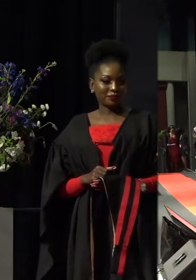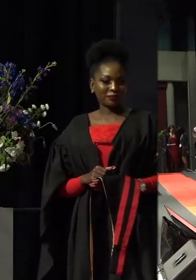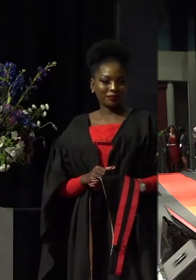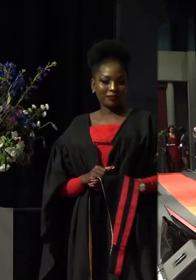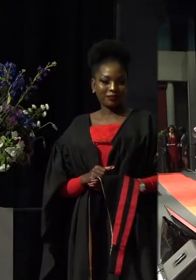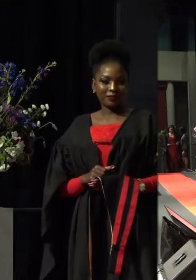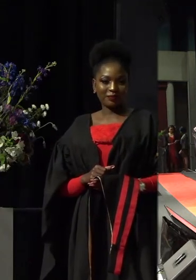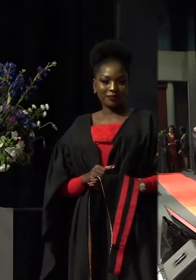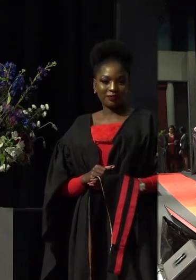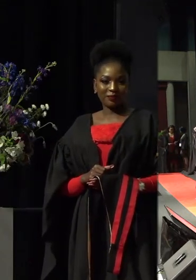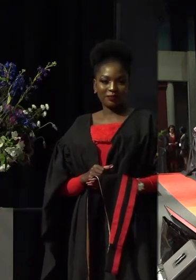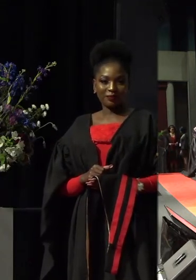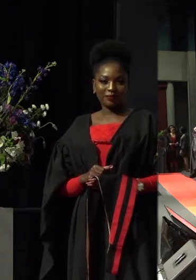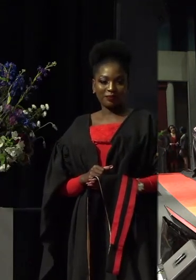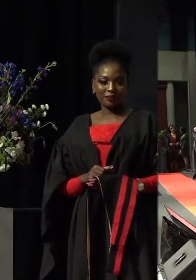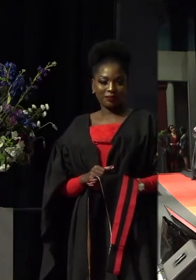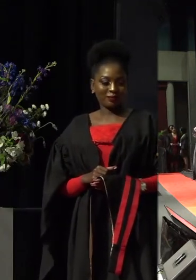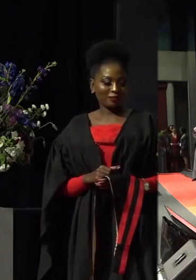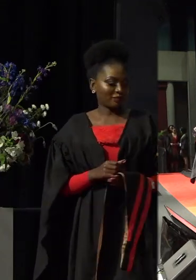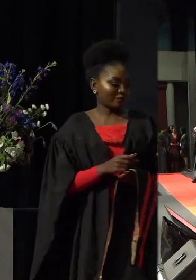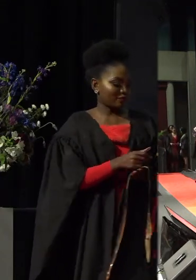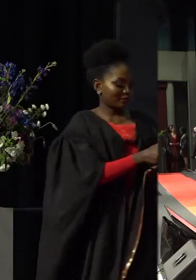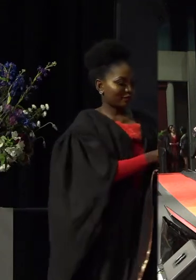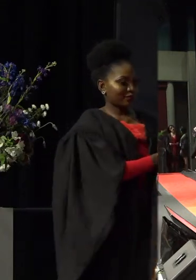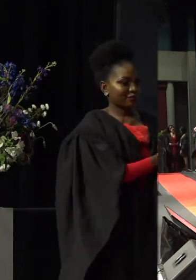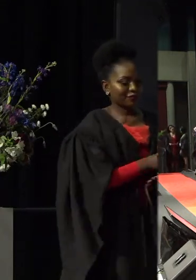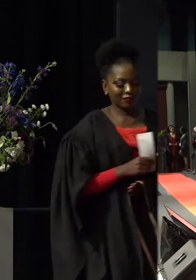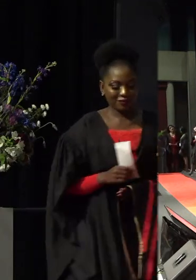Tandeka Sinitemba Zwane.